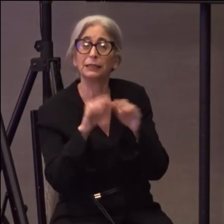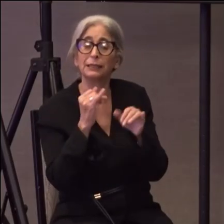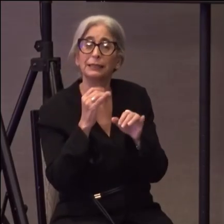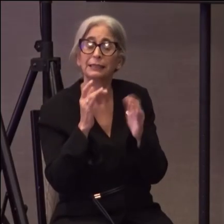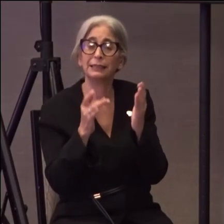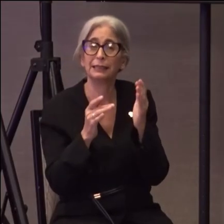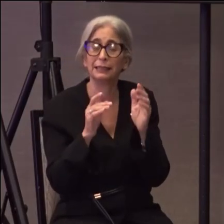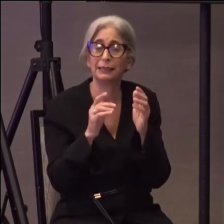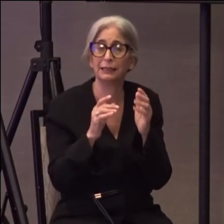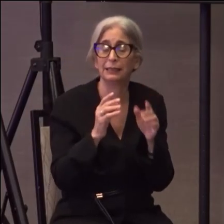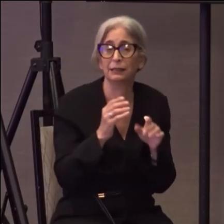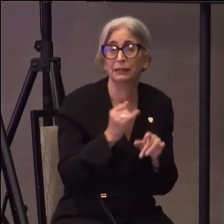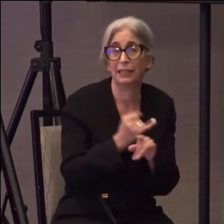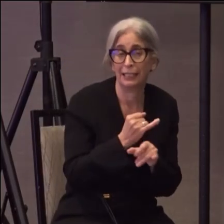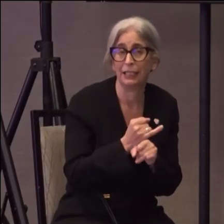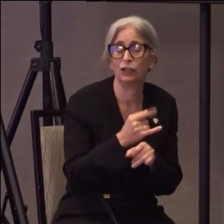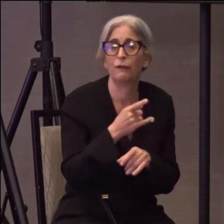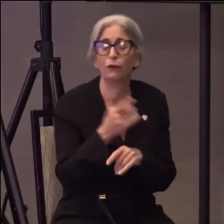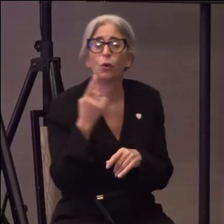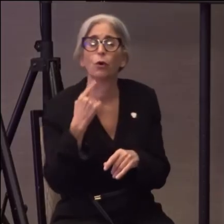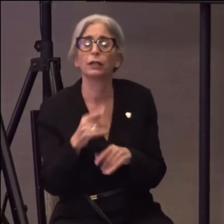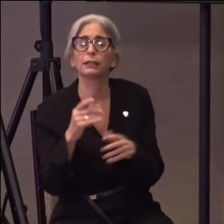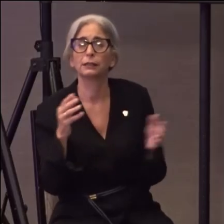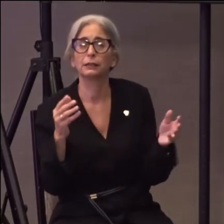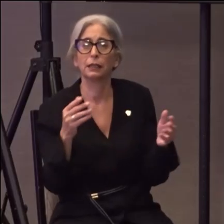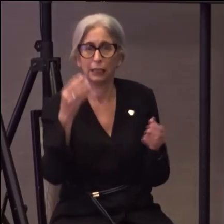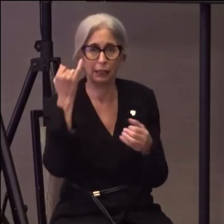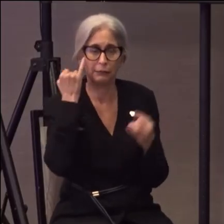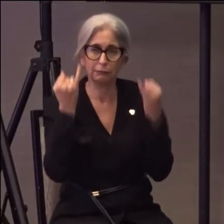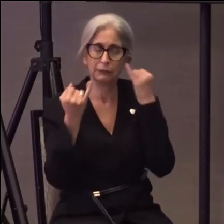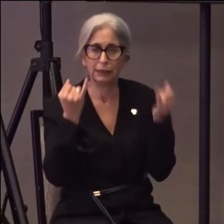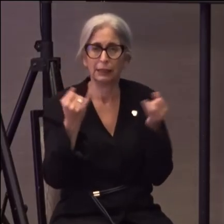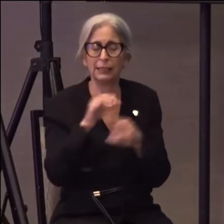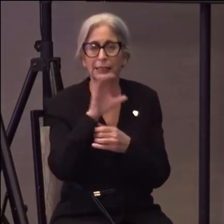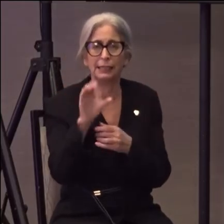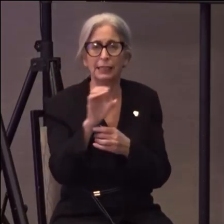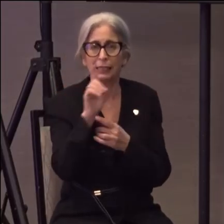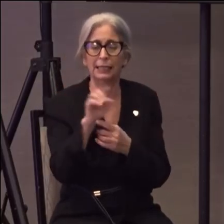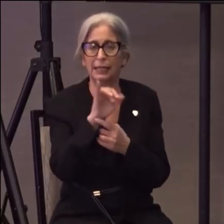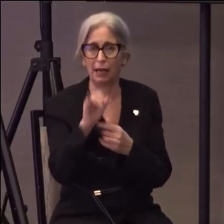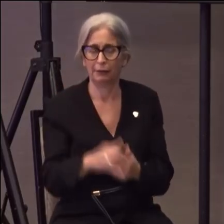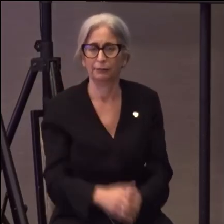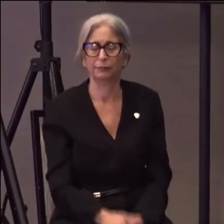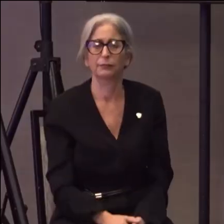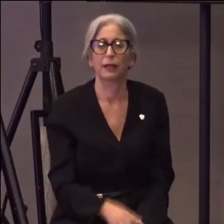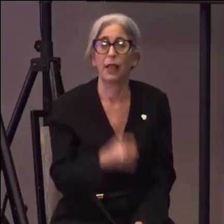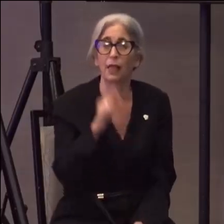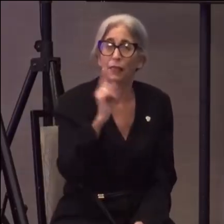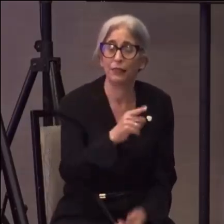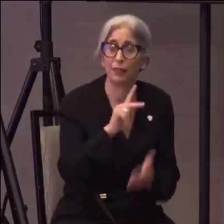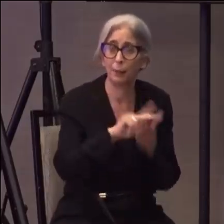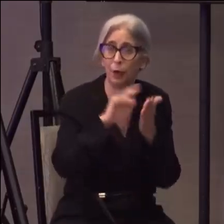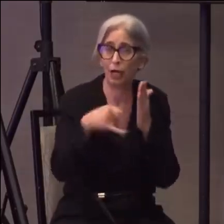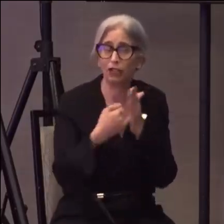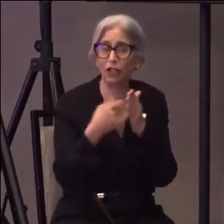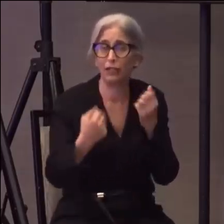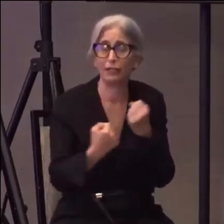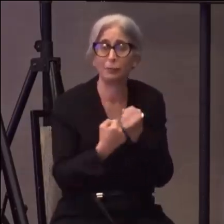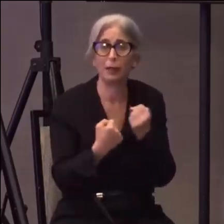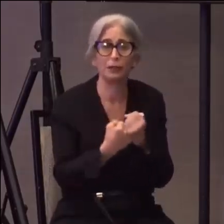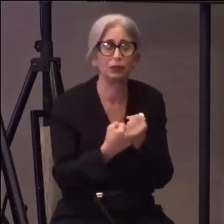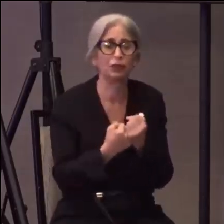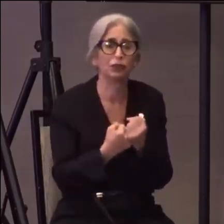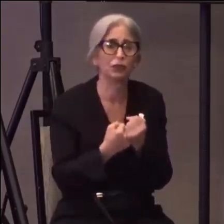started the Transportation Data Exchange Initiative, or TDEI. This is a project that's sponsored by